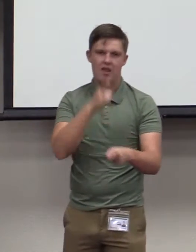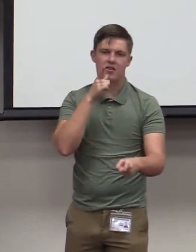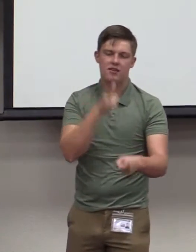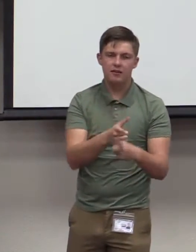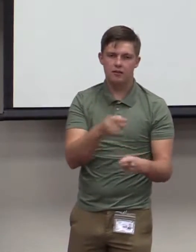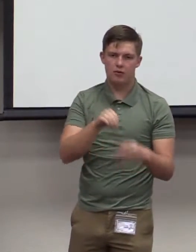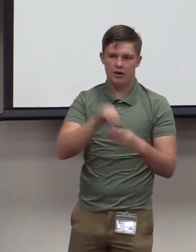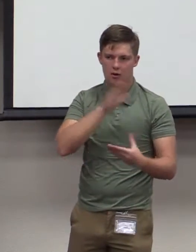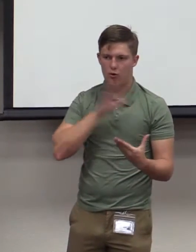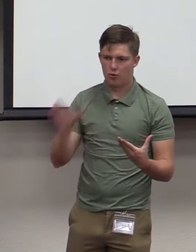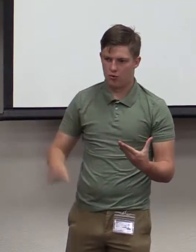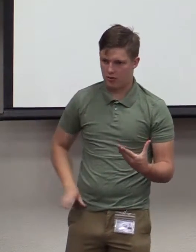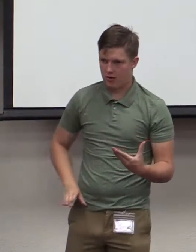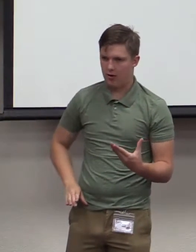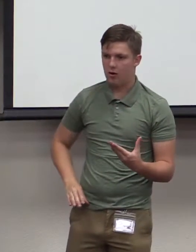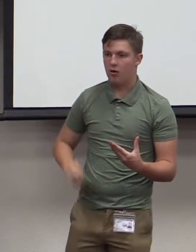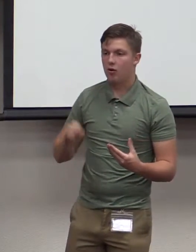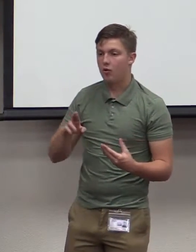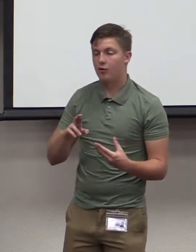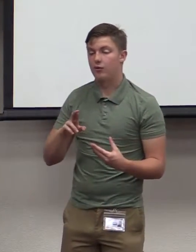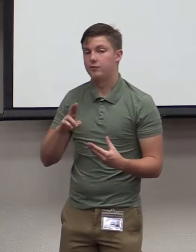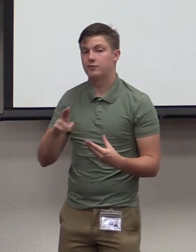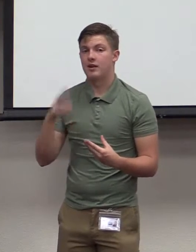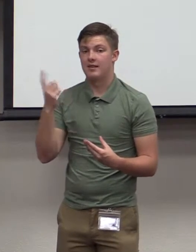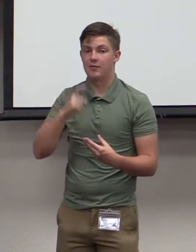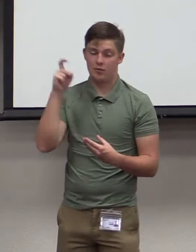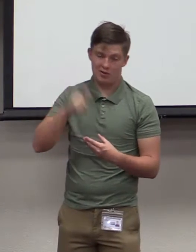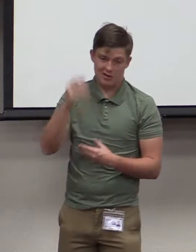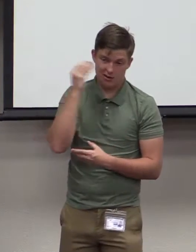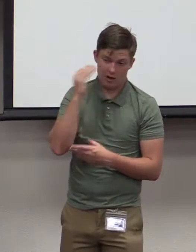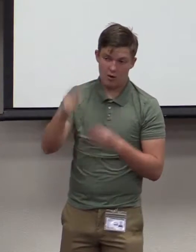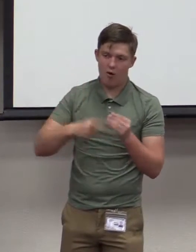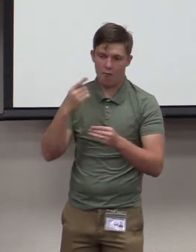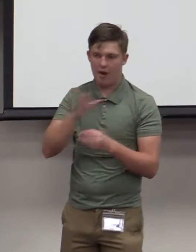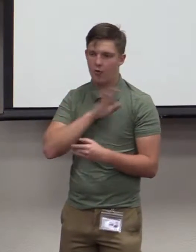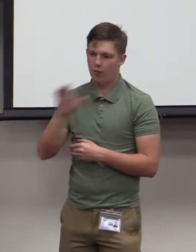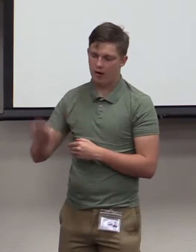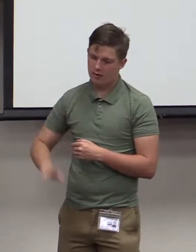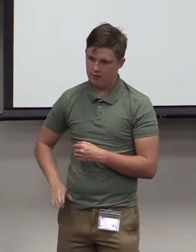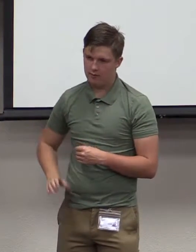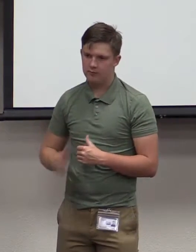Christ. Or that is someone who needs to know about Christ.